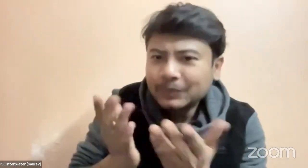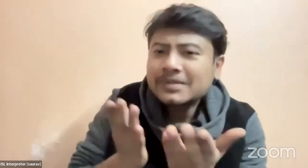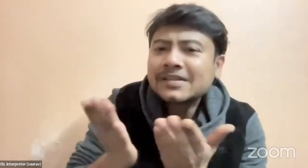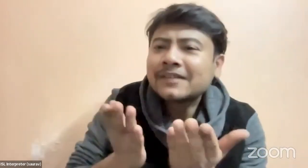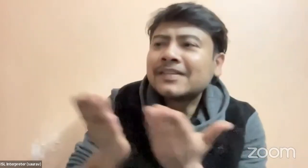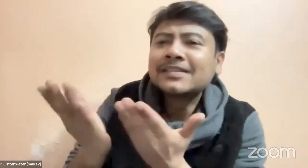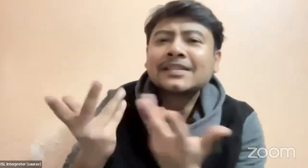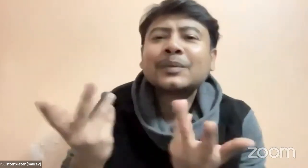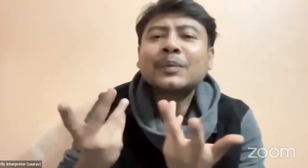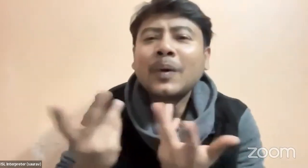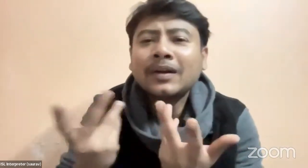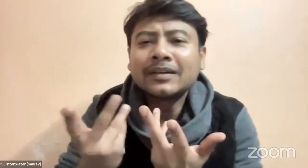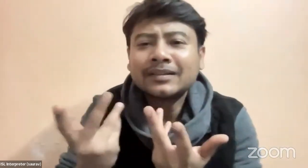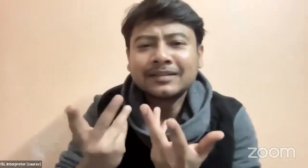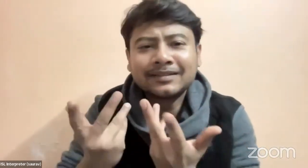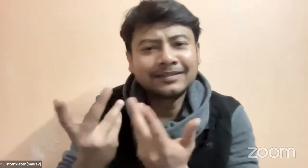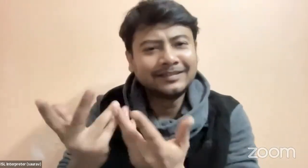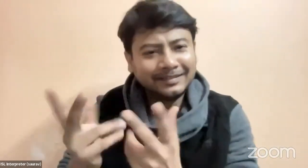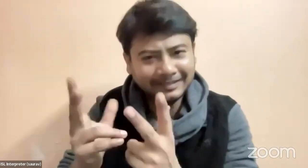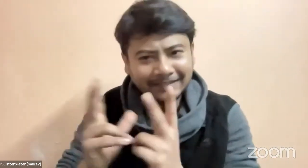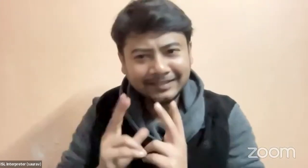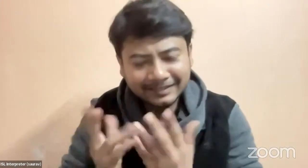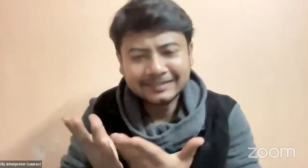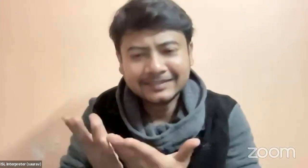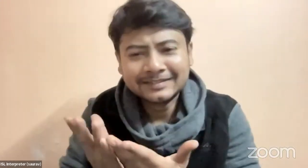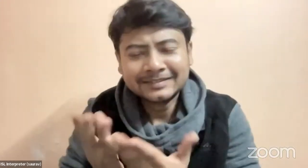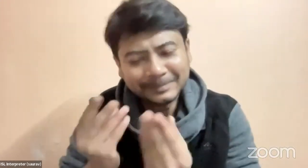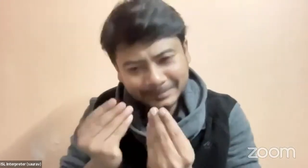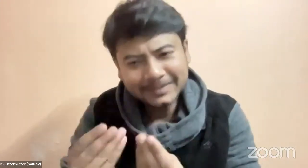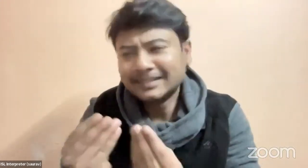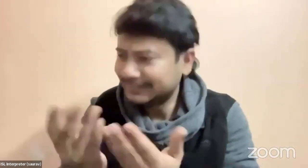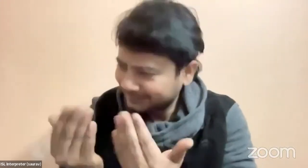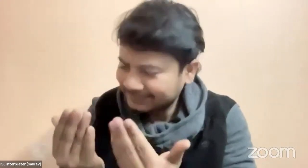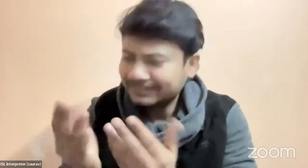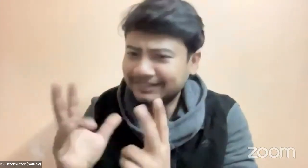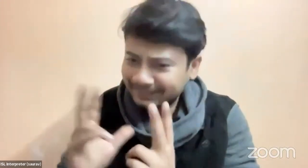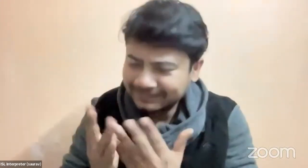What service I can do to you? Please tell me, please tell me.